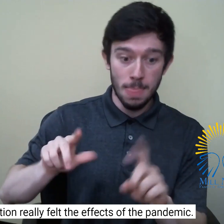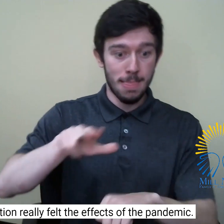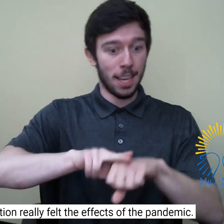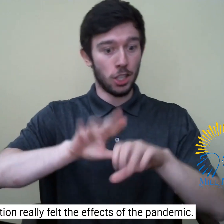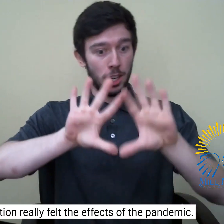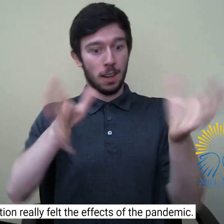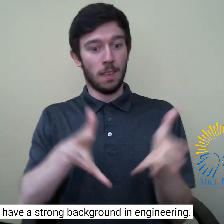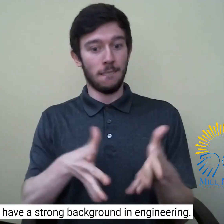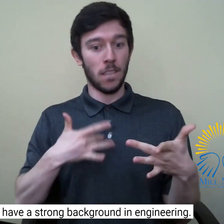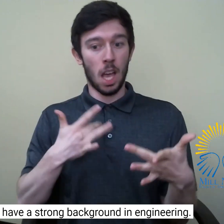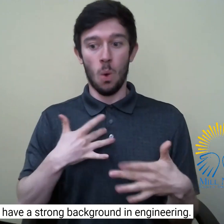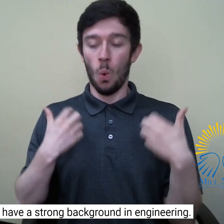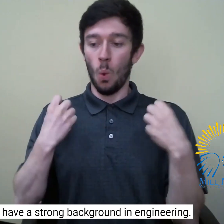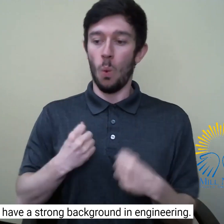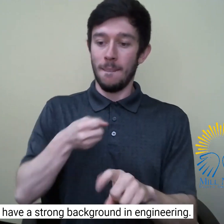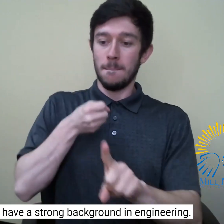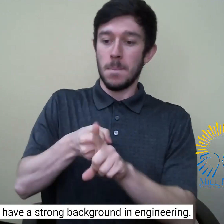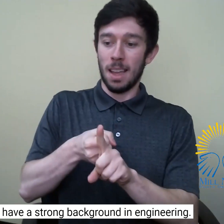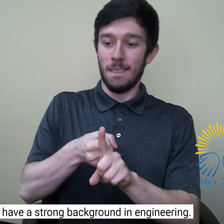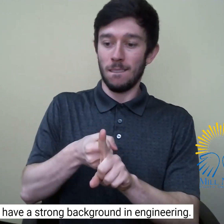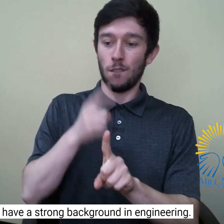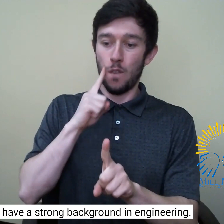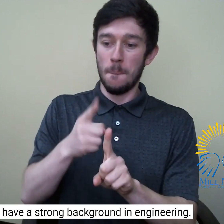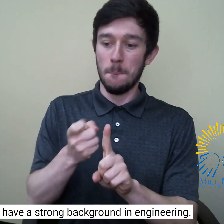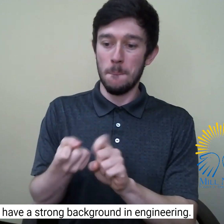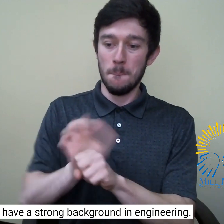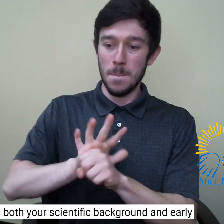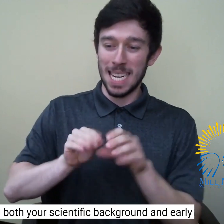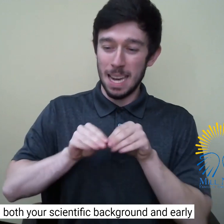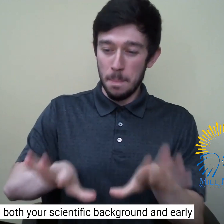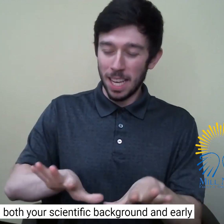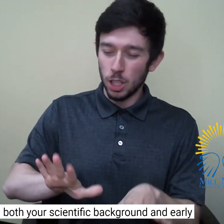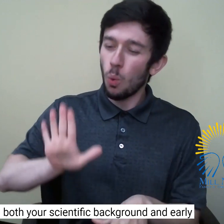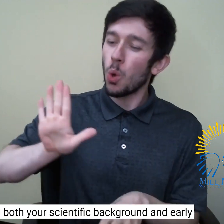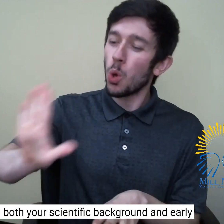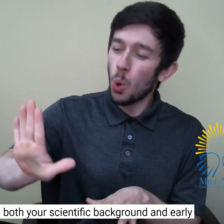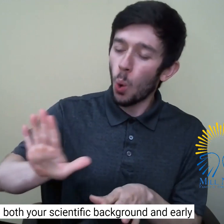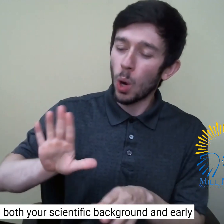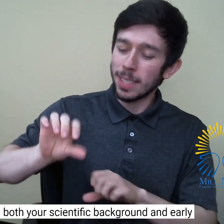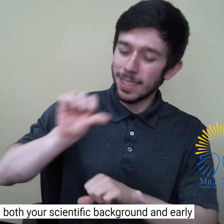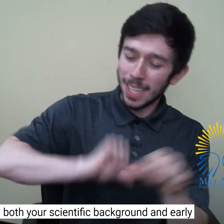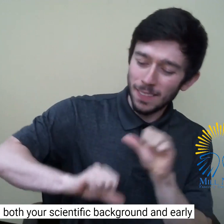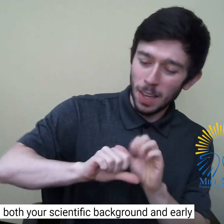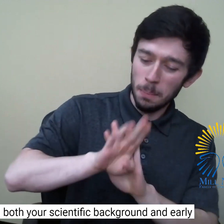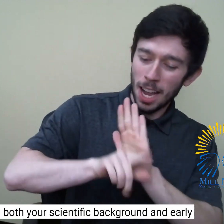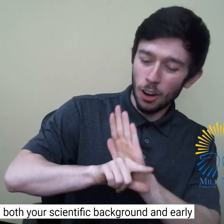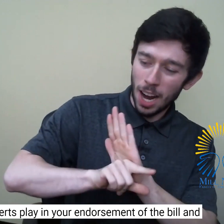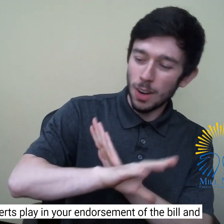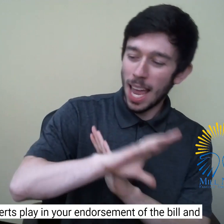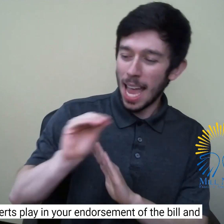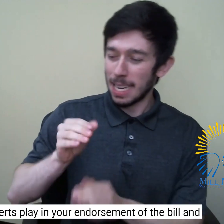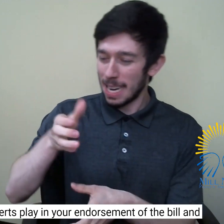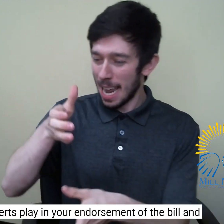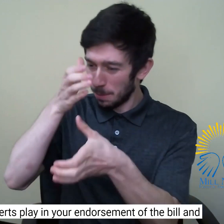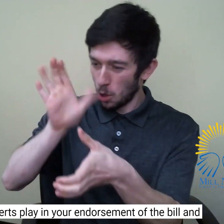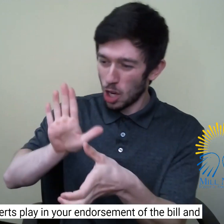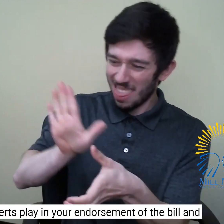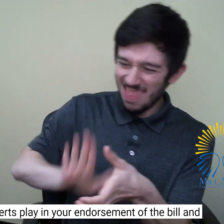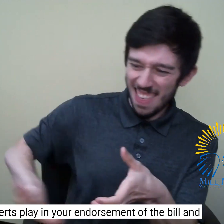pandemic. Because you have a strong background in engineering, what role did both your scientific background and early input from experts play in your